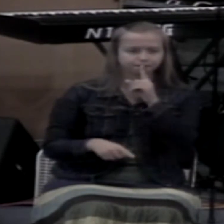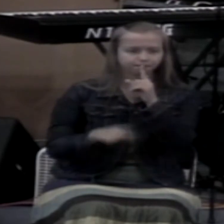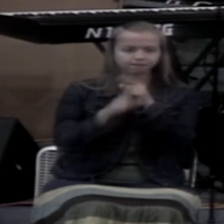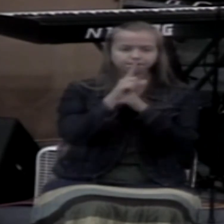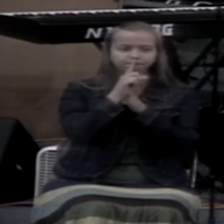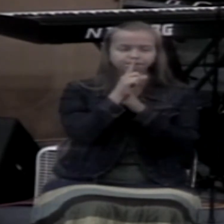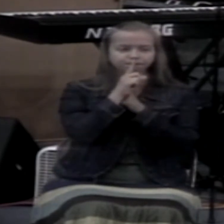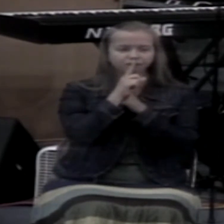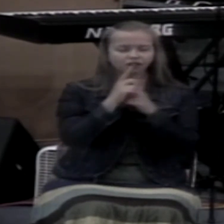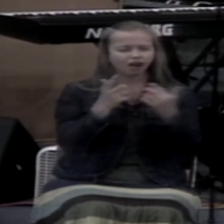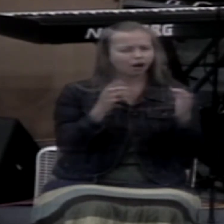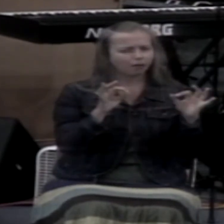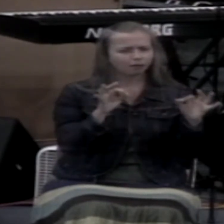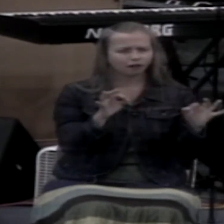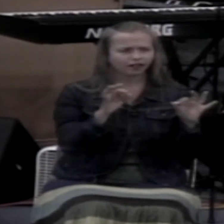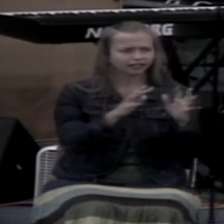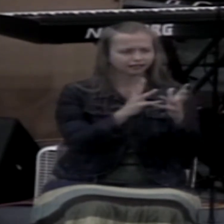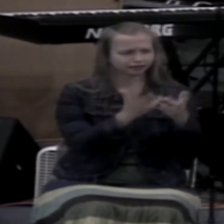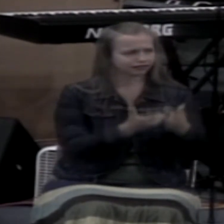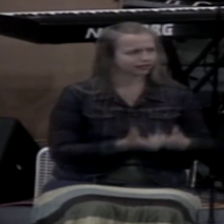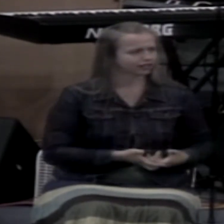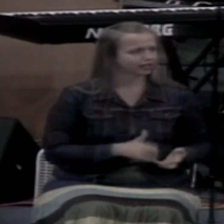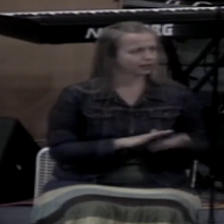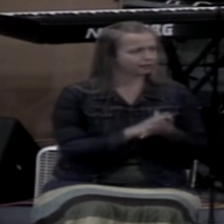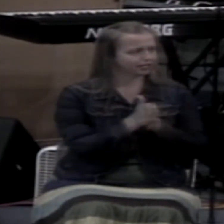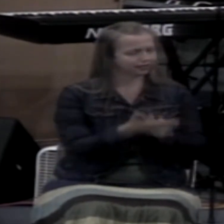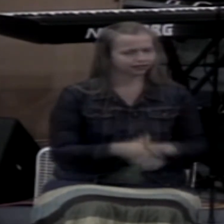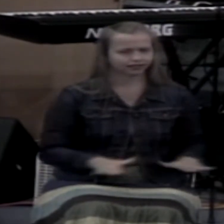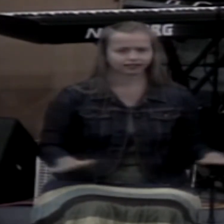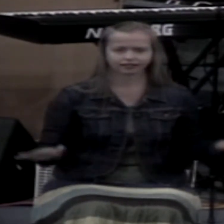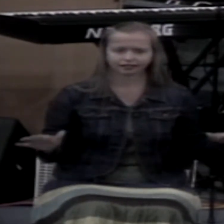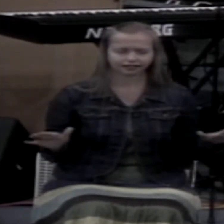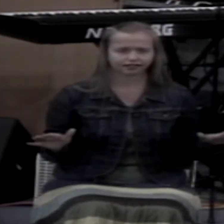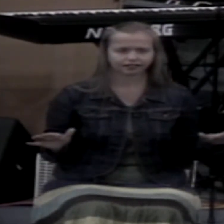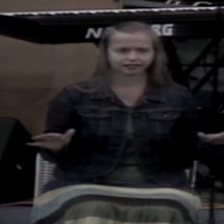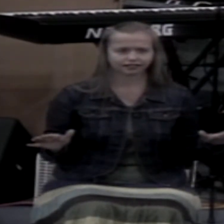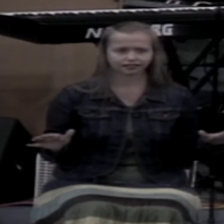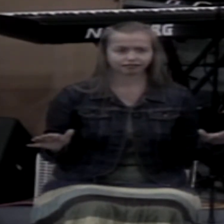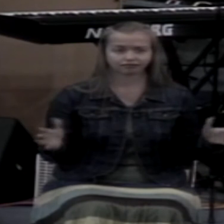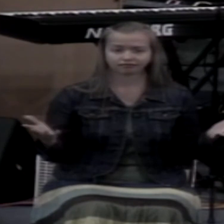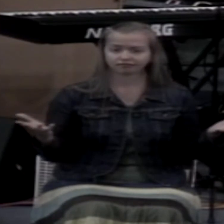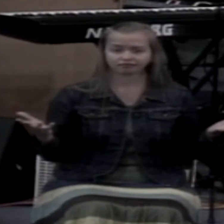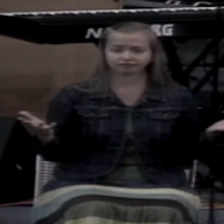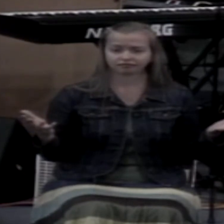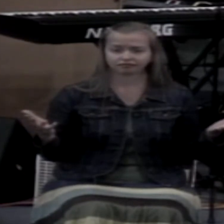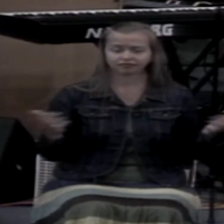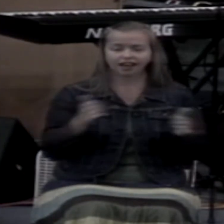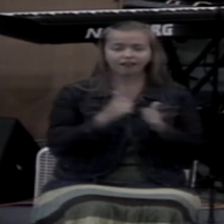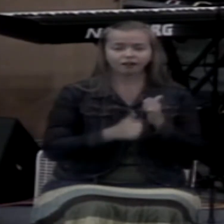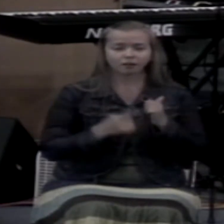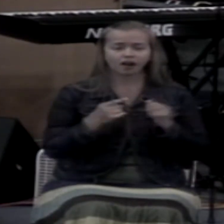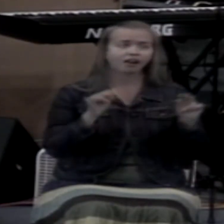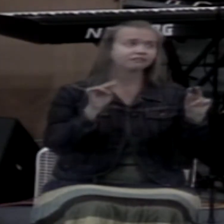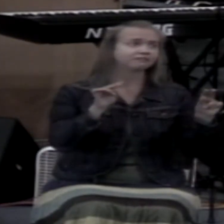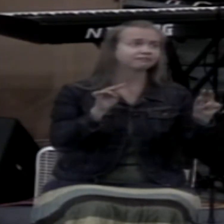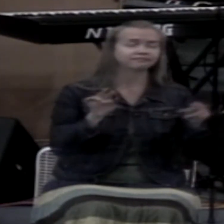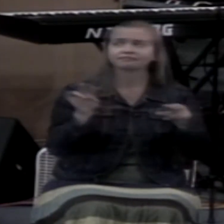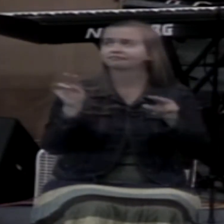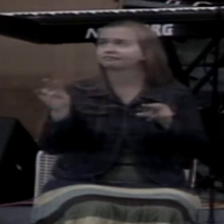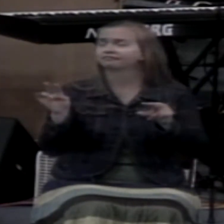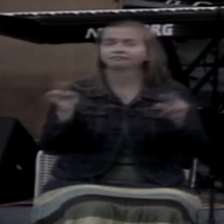have a good attitude toward each other. If they hear something they disagree with, they don't feel it is